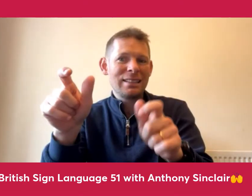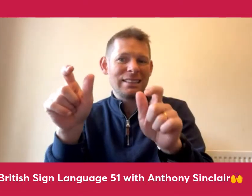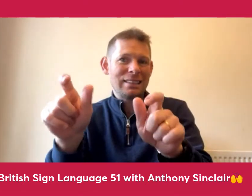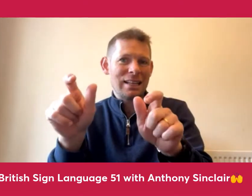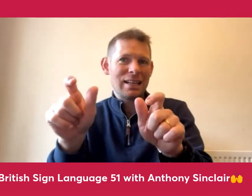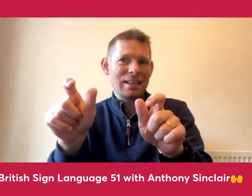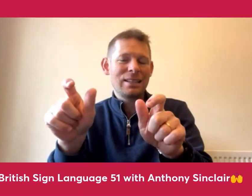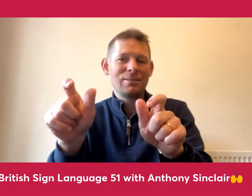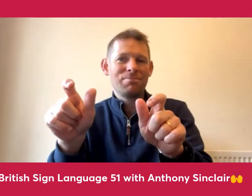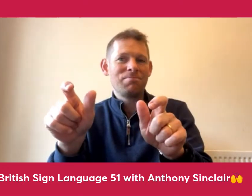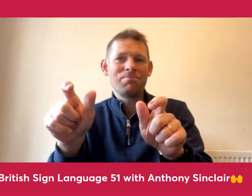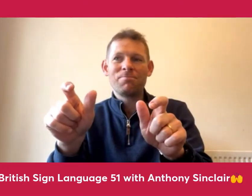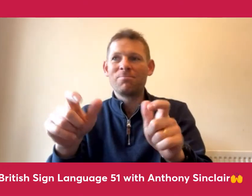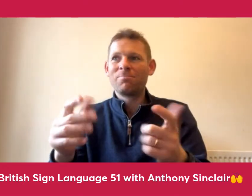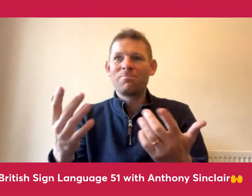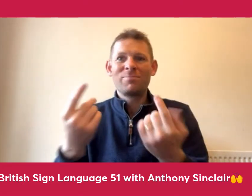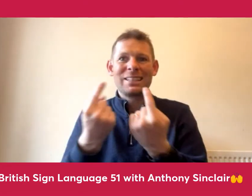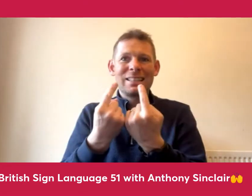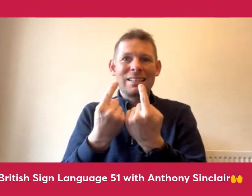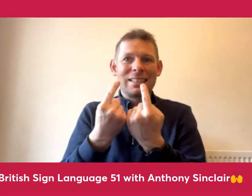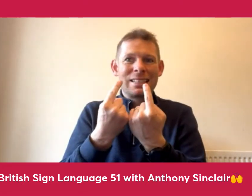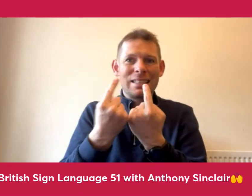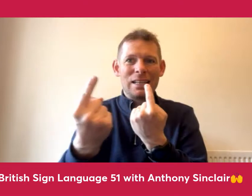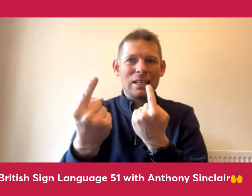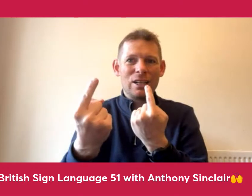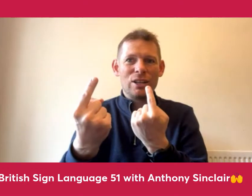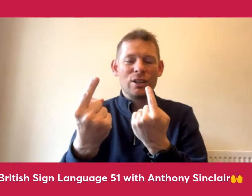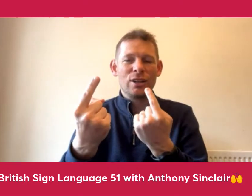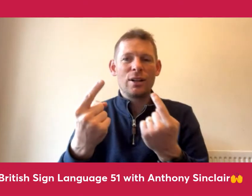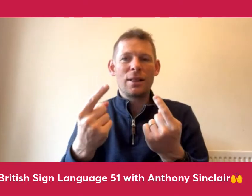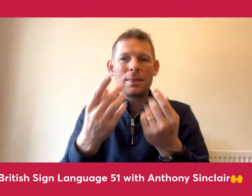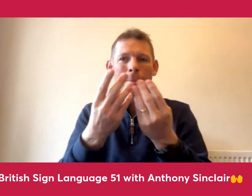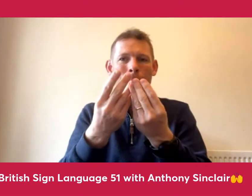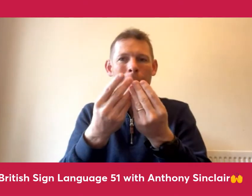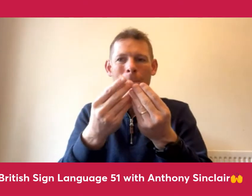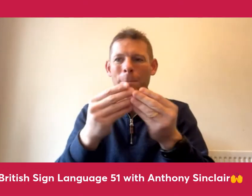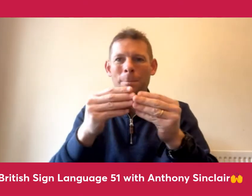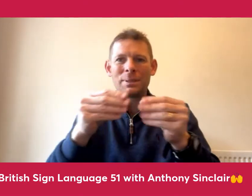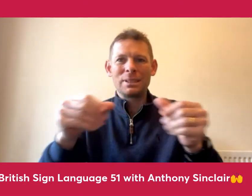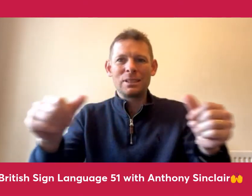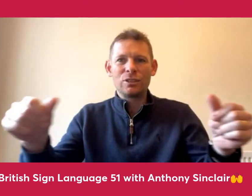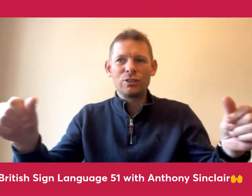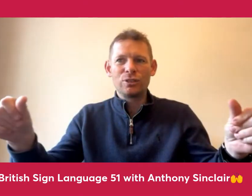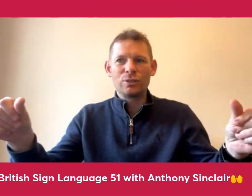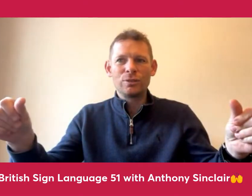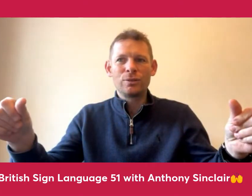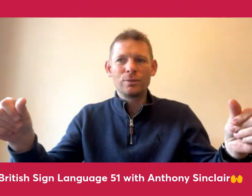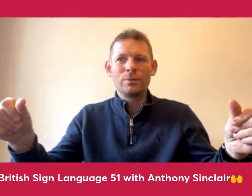So you might want to stay or you might want to stay near the beach,